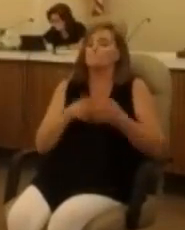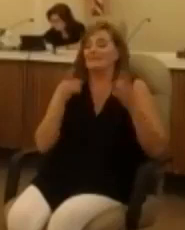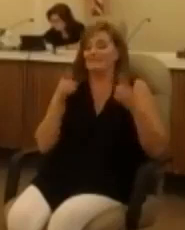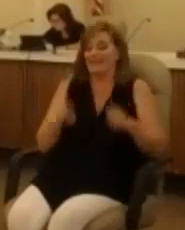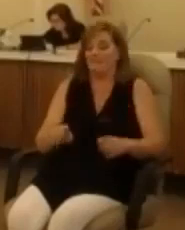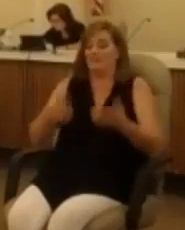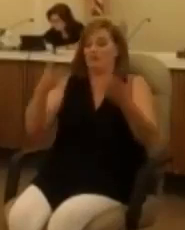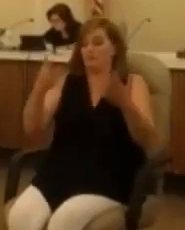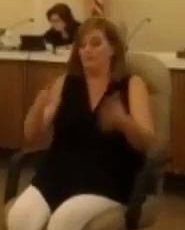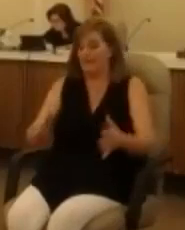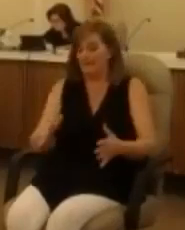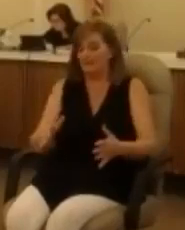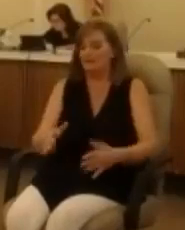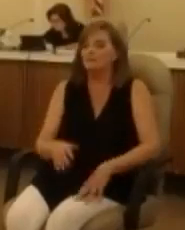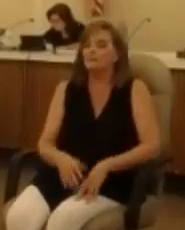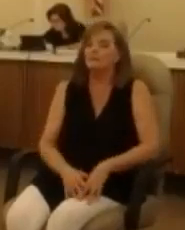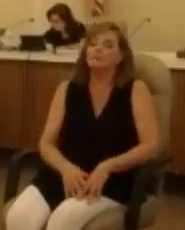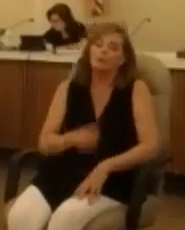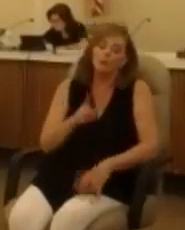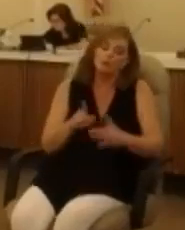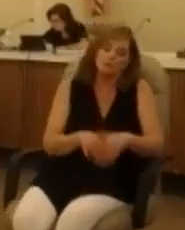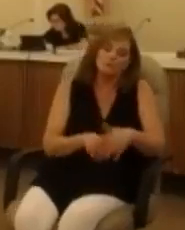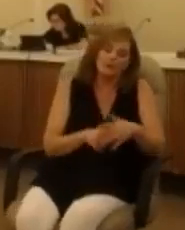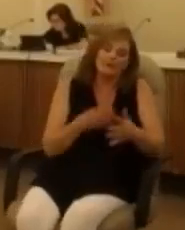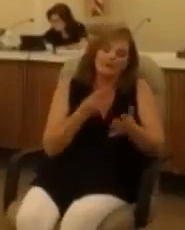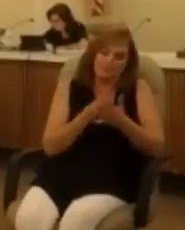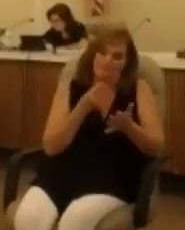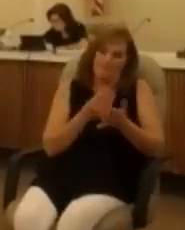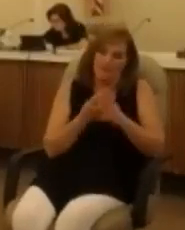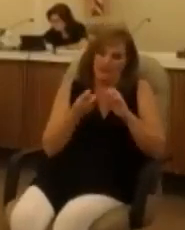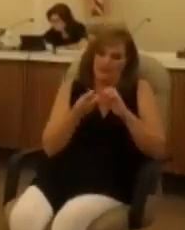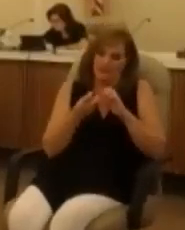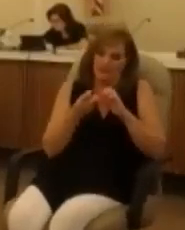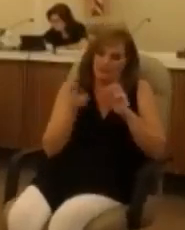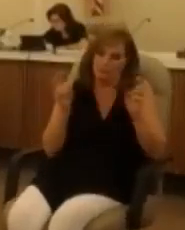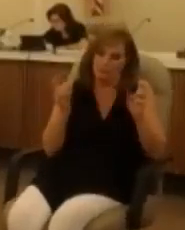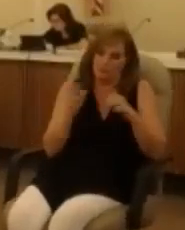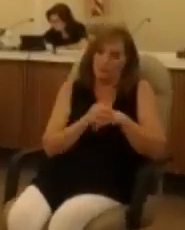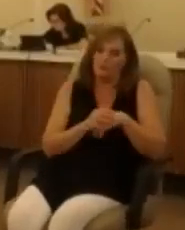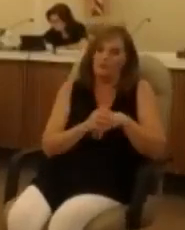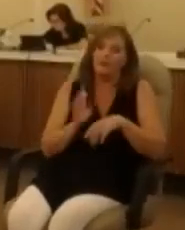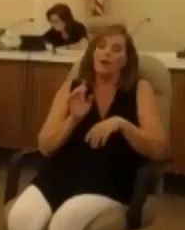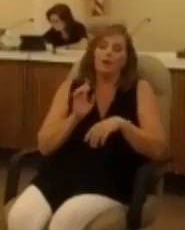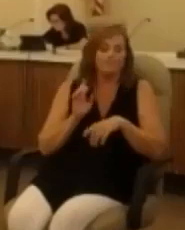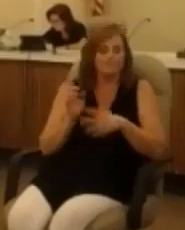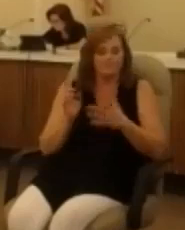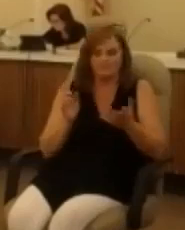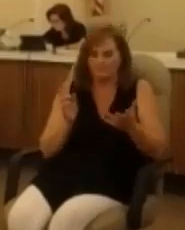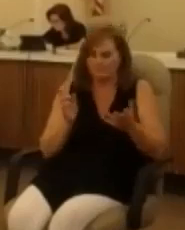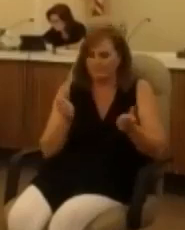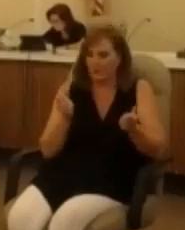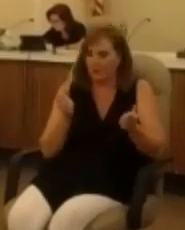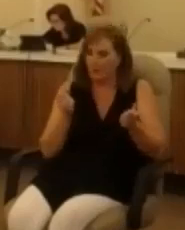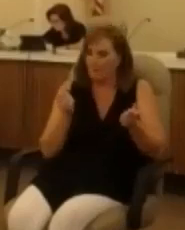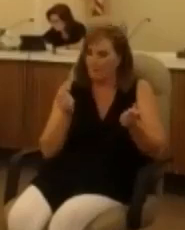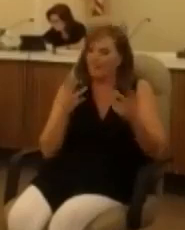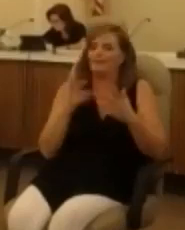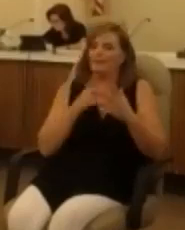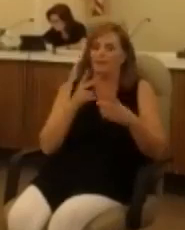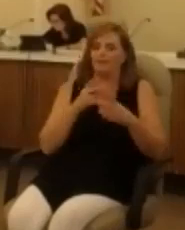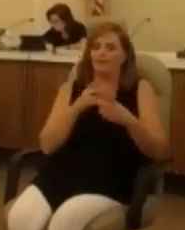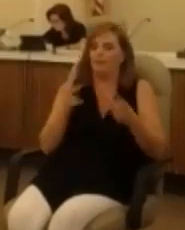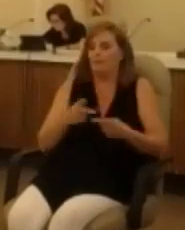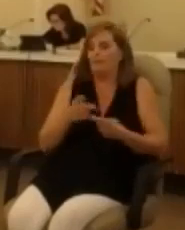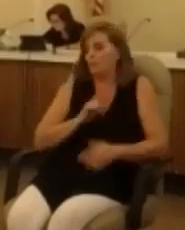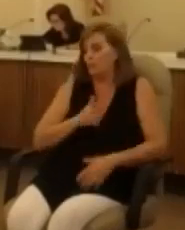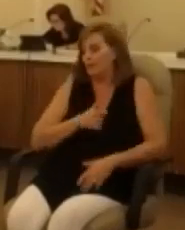already. What you get into is a budgetary issue. Just as we have a lot of places where we want to build sidewalks and we only